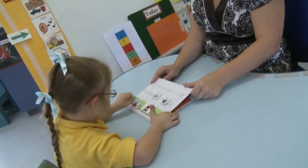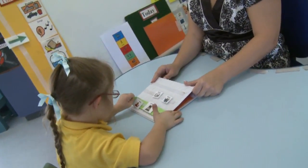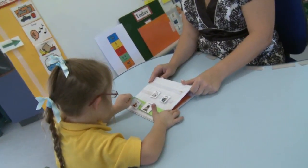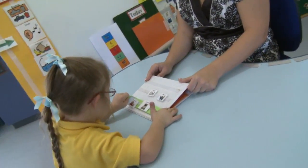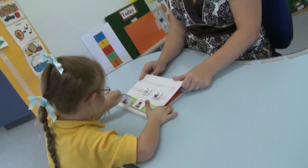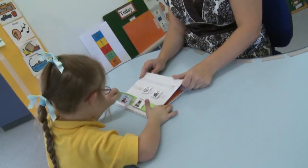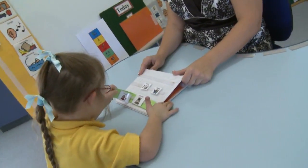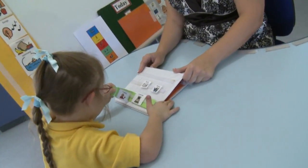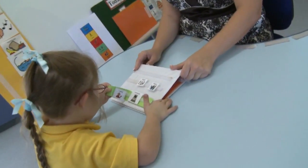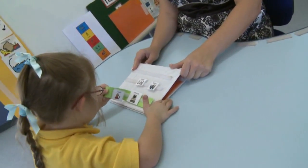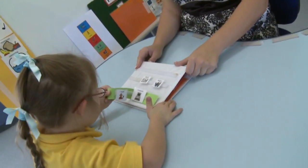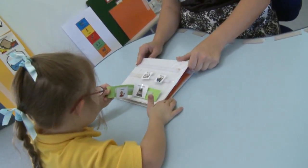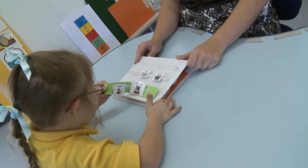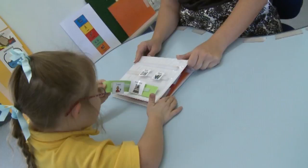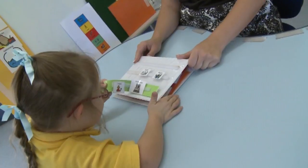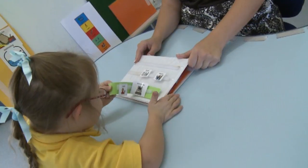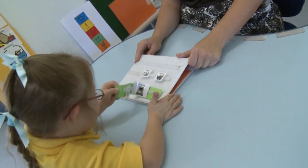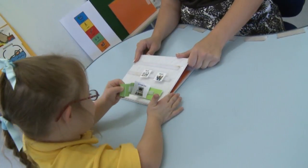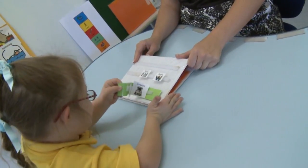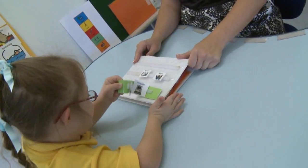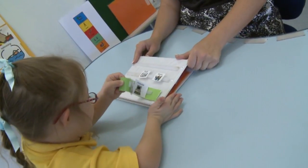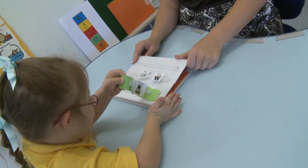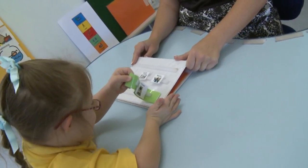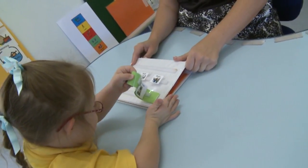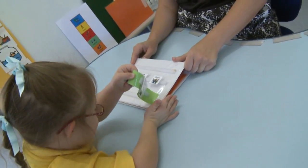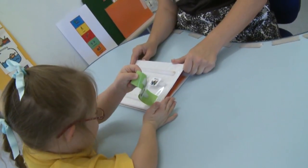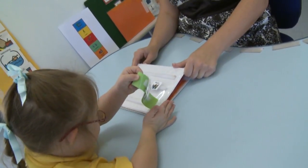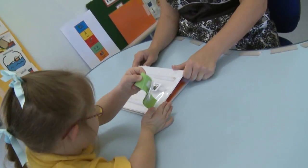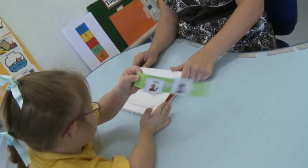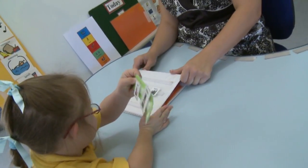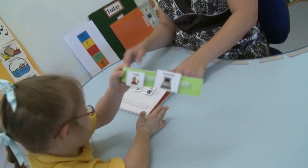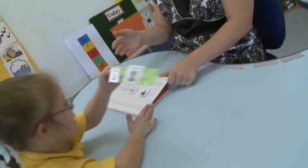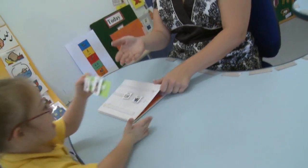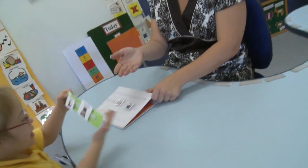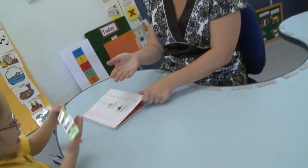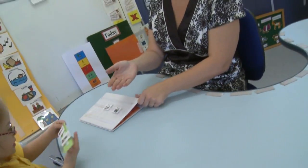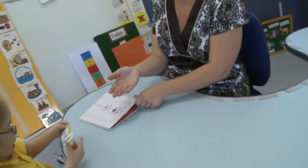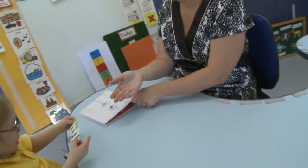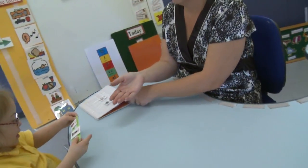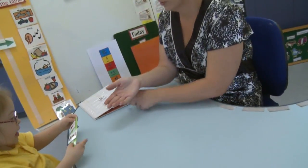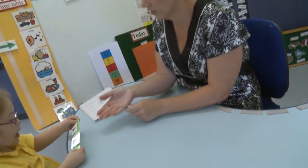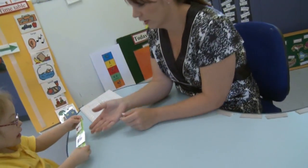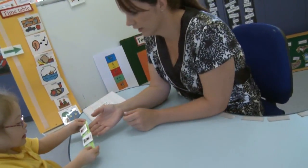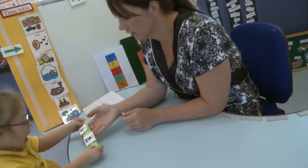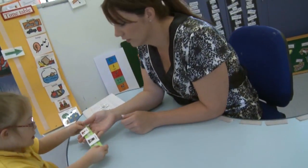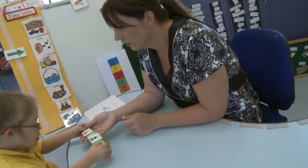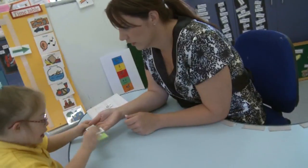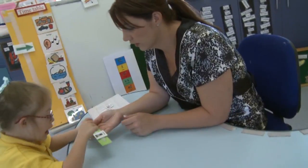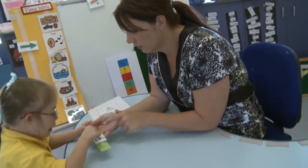Big muscles. For from a range of pictures, they take the picture which represents the choice